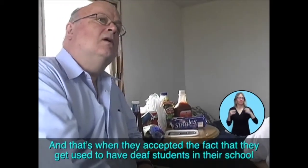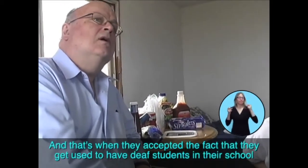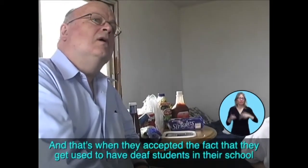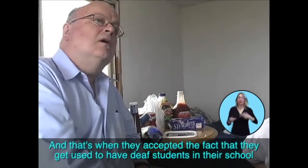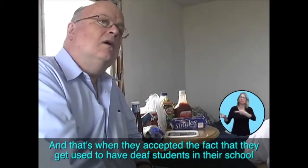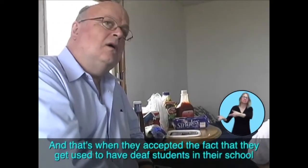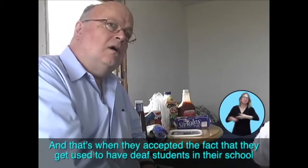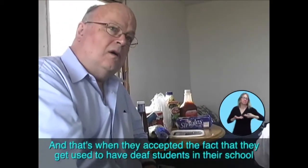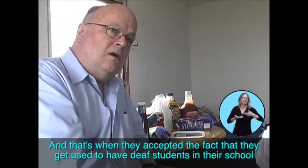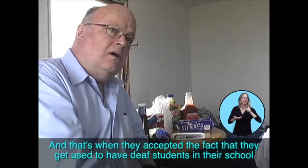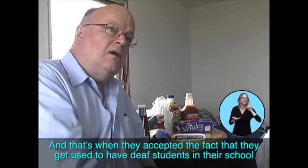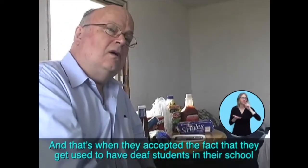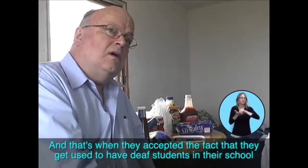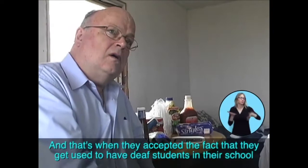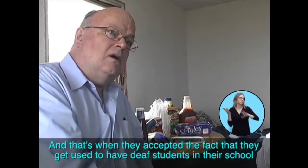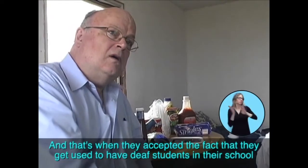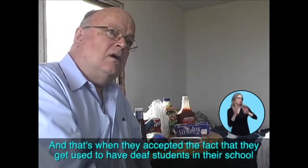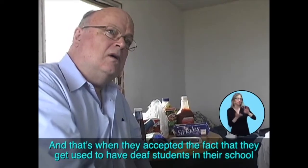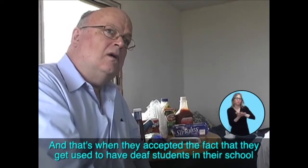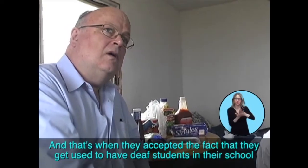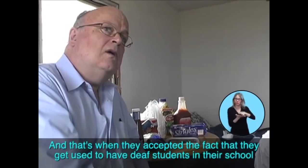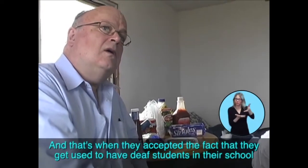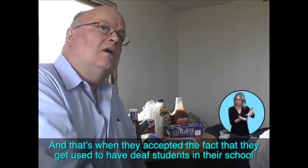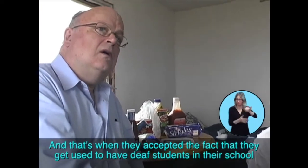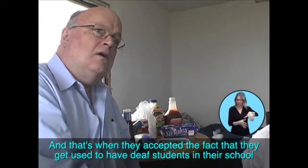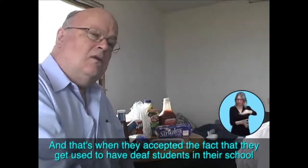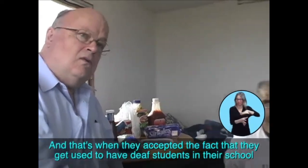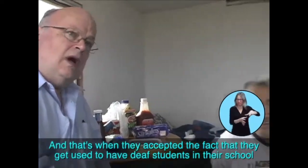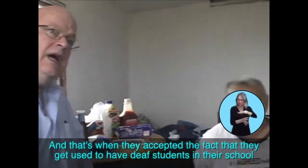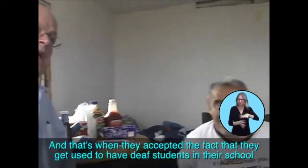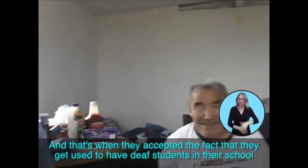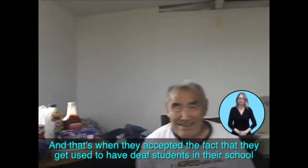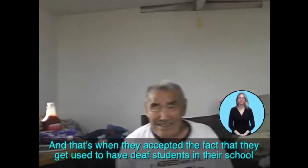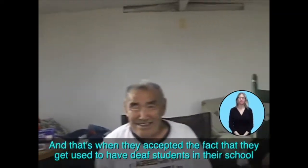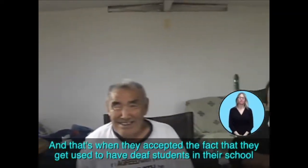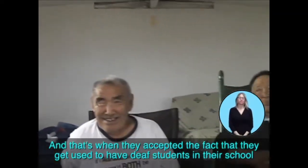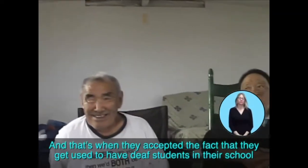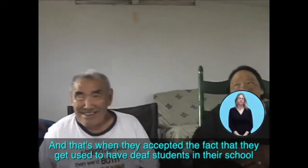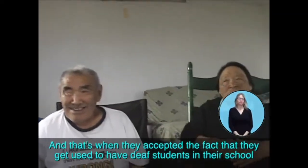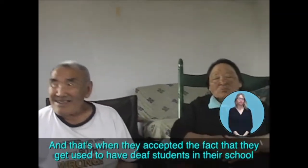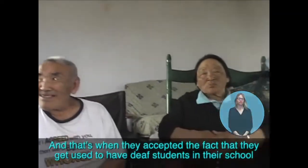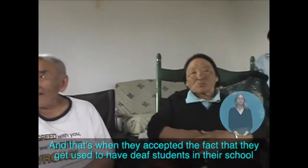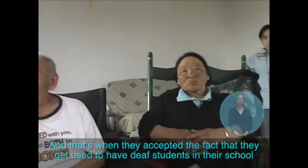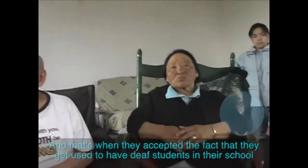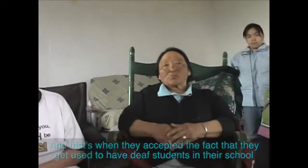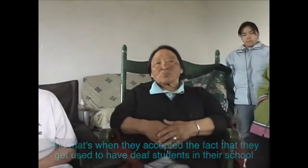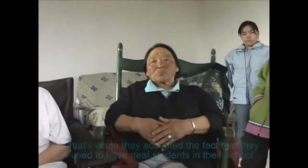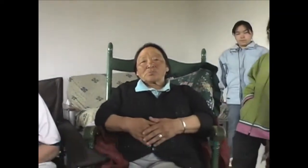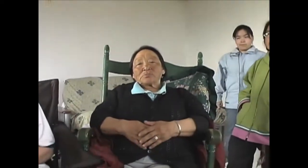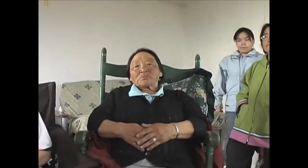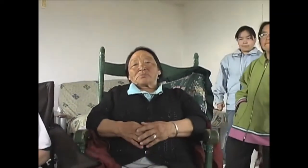accepting the fact that they're going to have students who are deaf in the school.